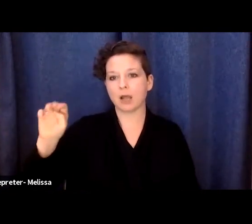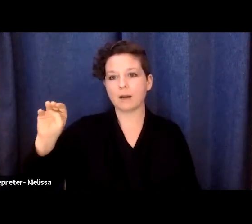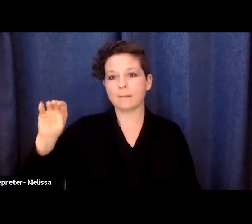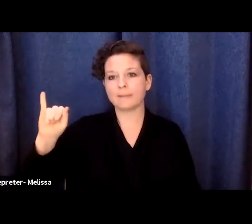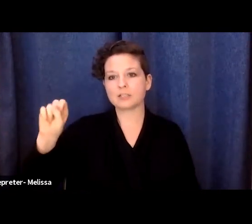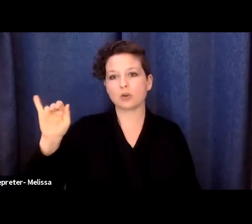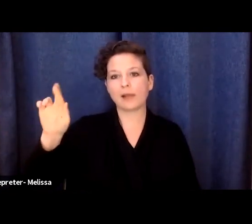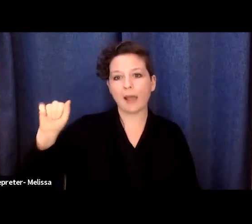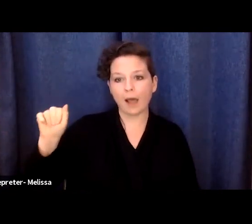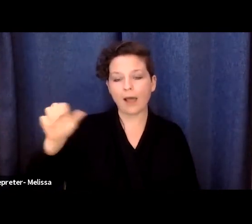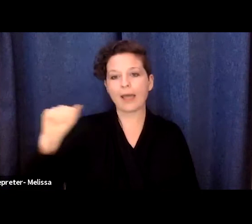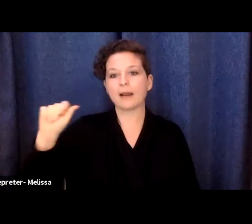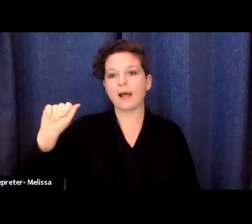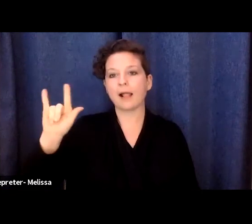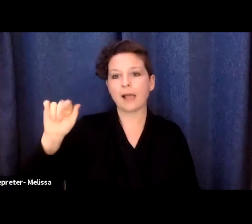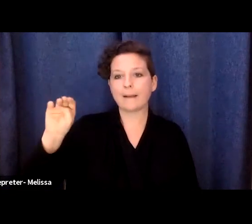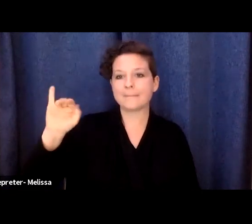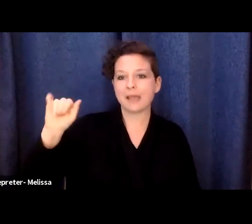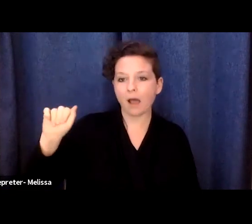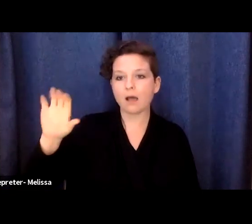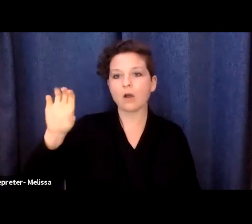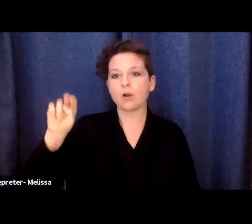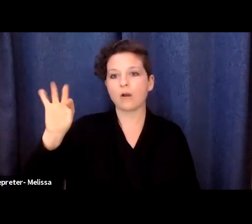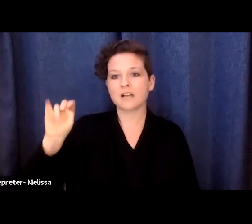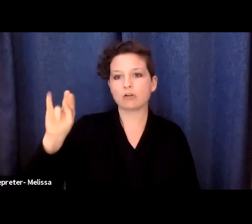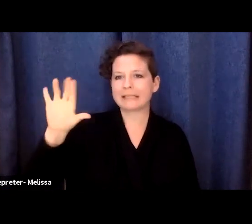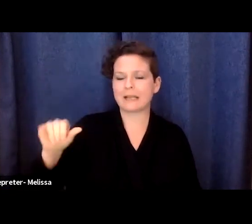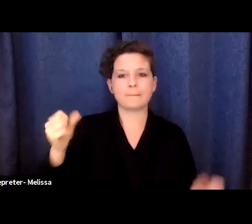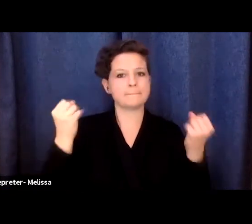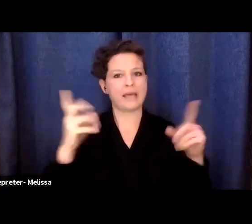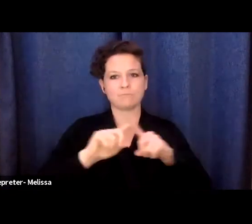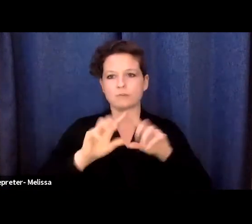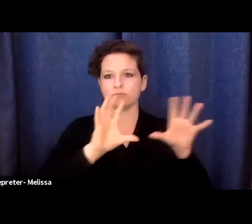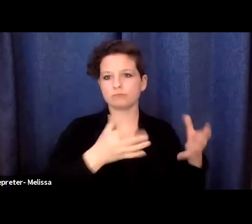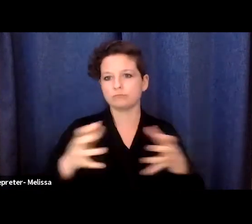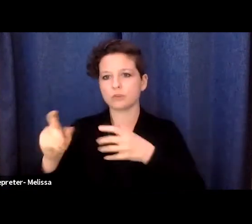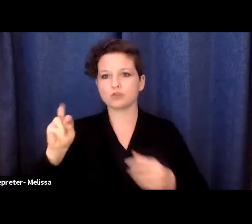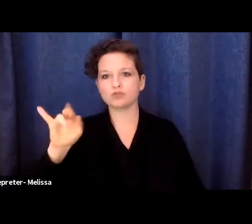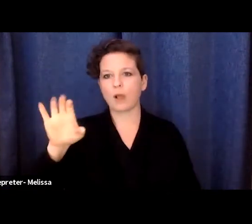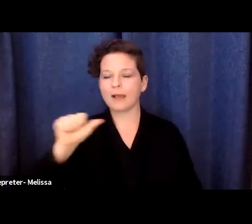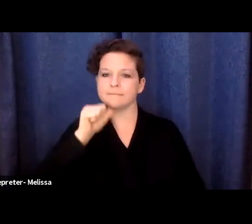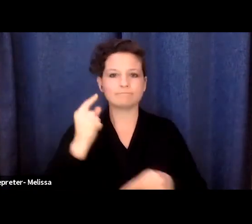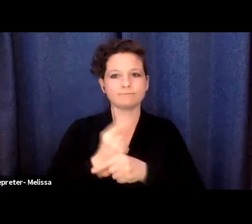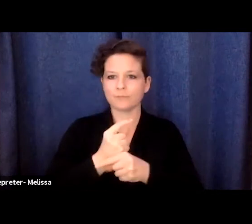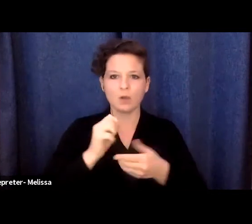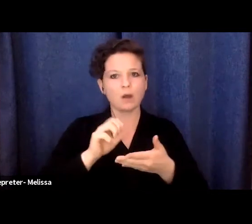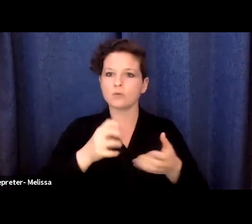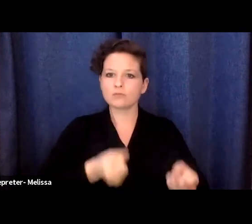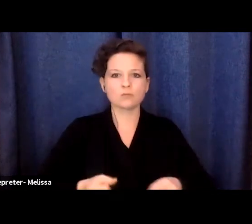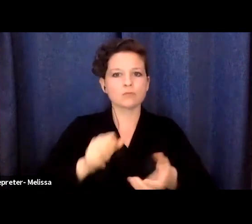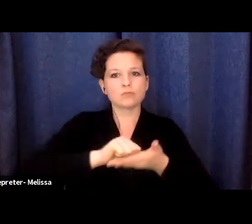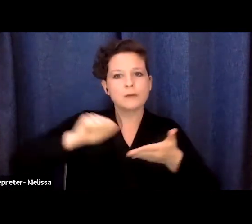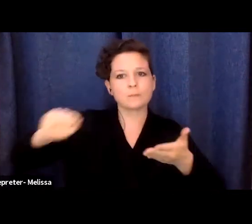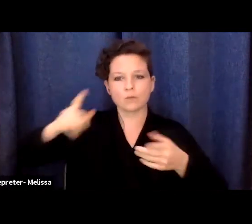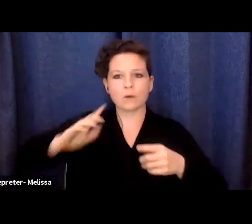and Illini Confederacy, and many other tribes who were unjustly removed. We recognize these communities as we